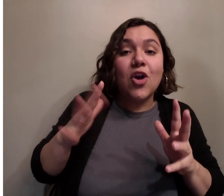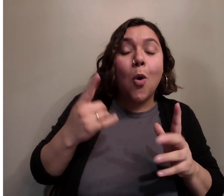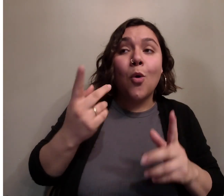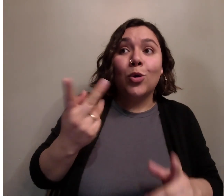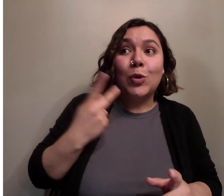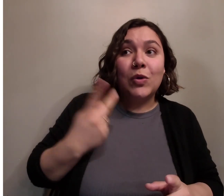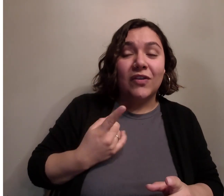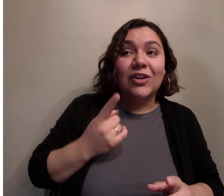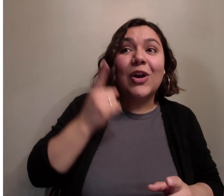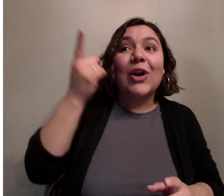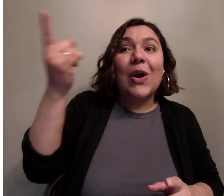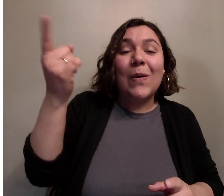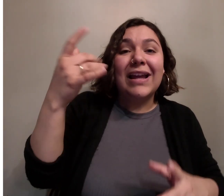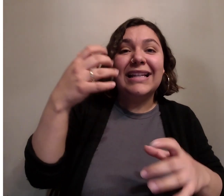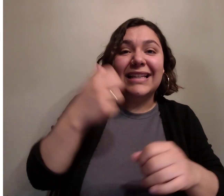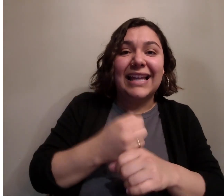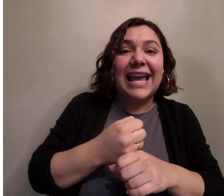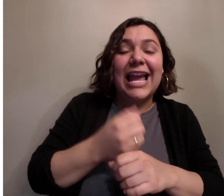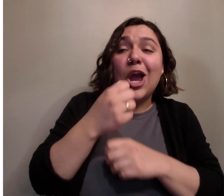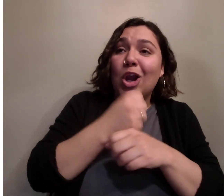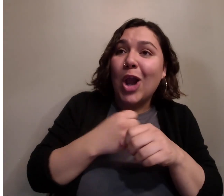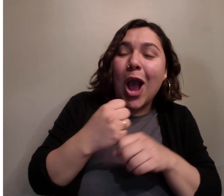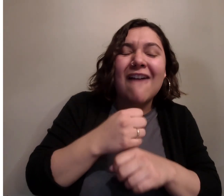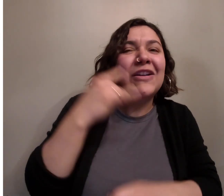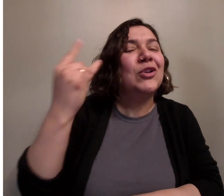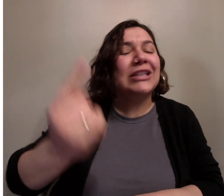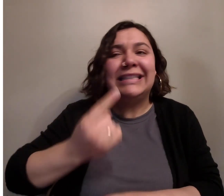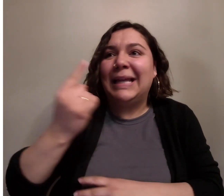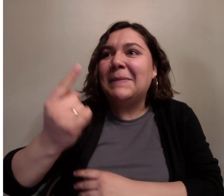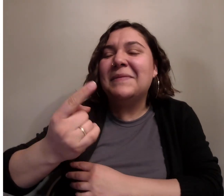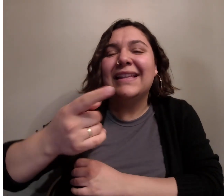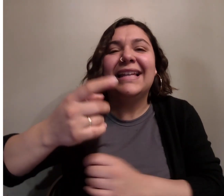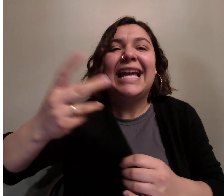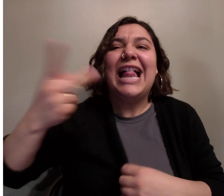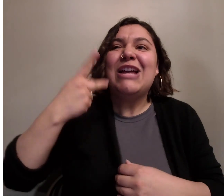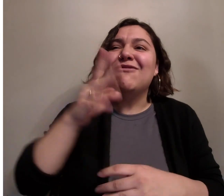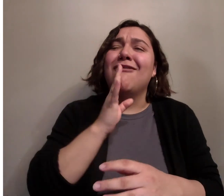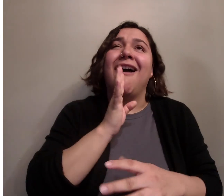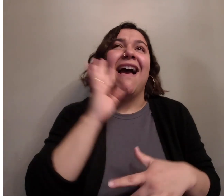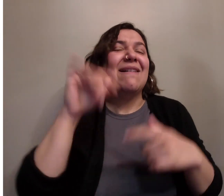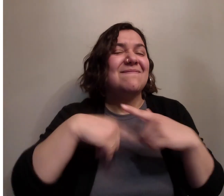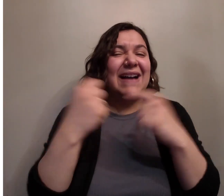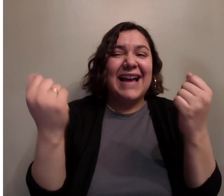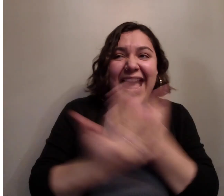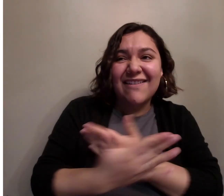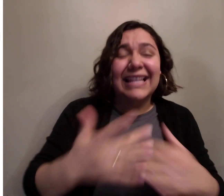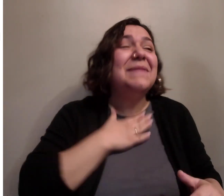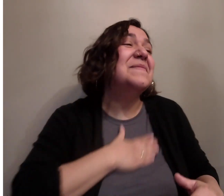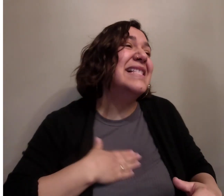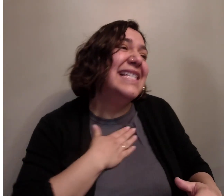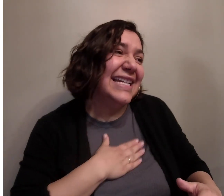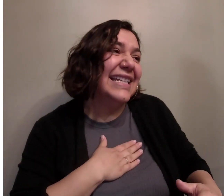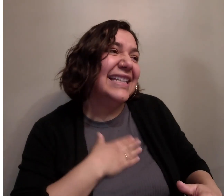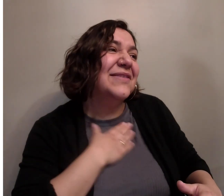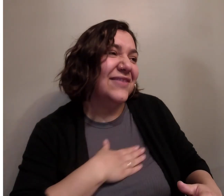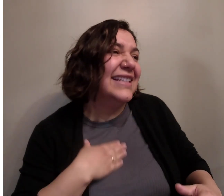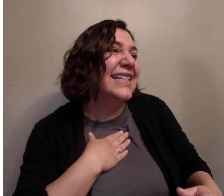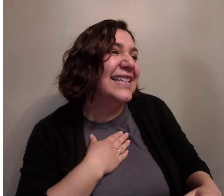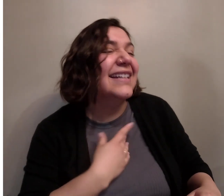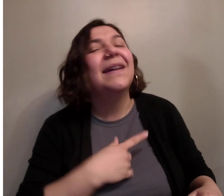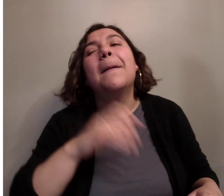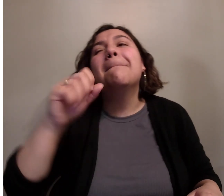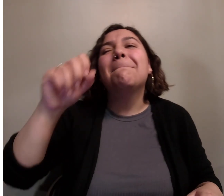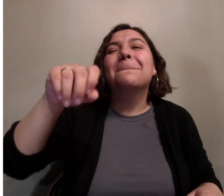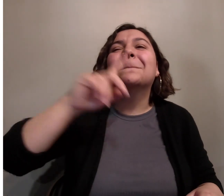serious. When this thing is lifted, we are going to go get coffee or something and just yammer about everything. Please, all